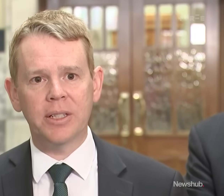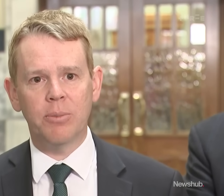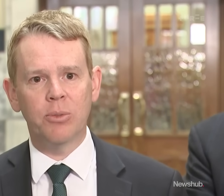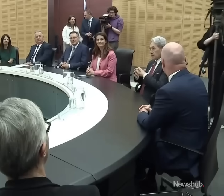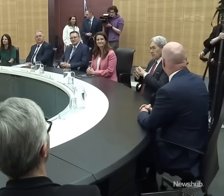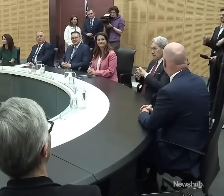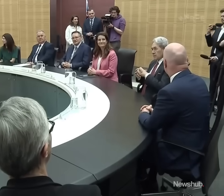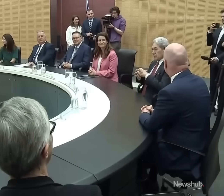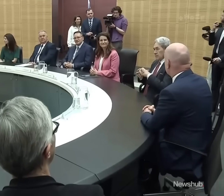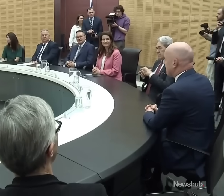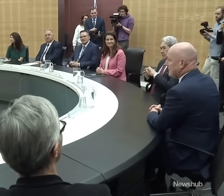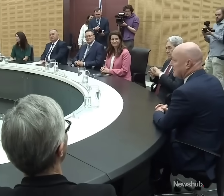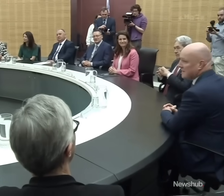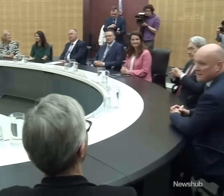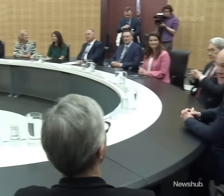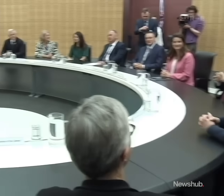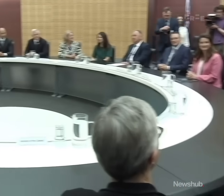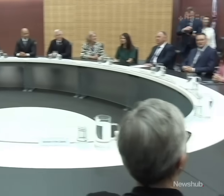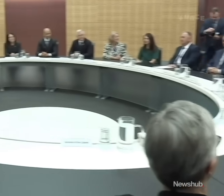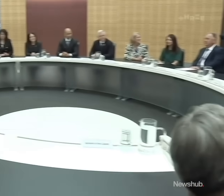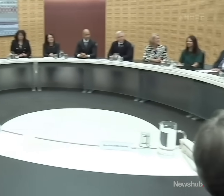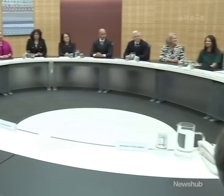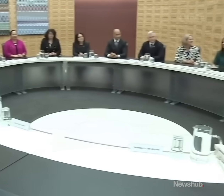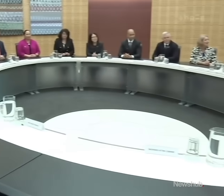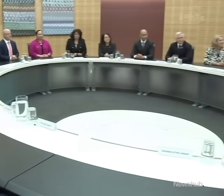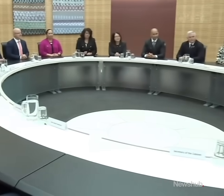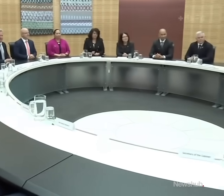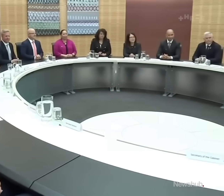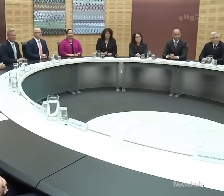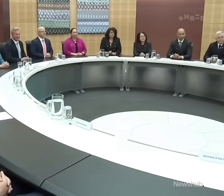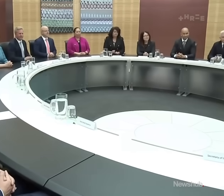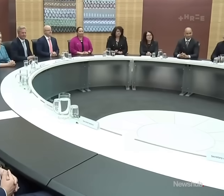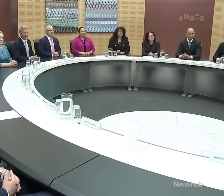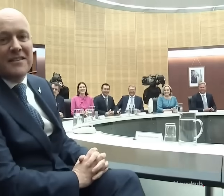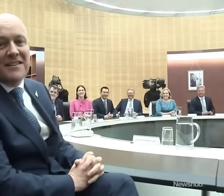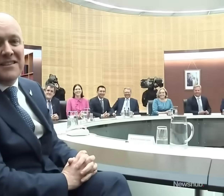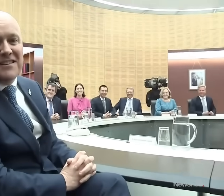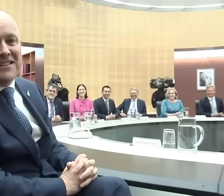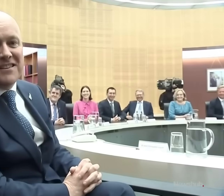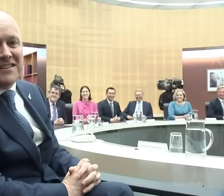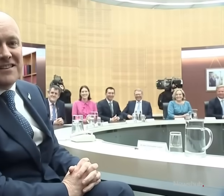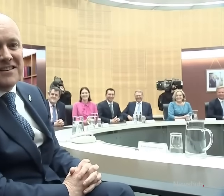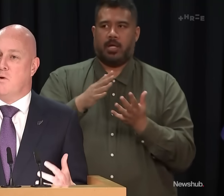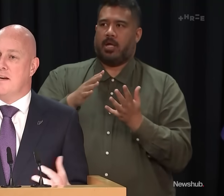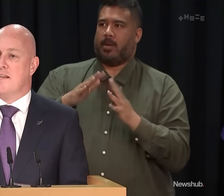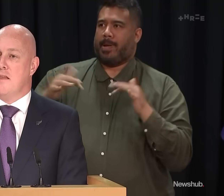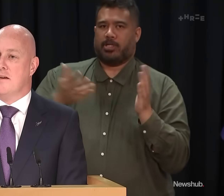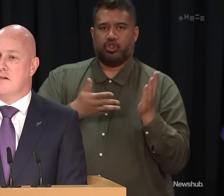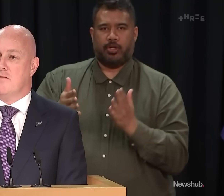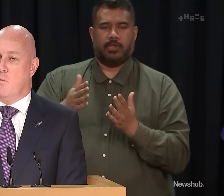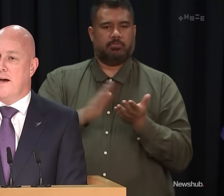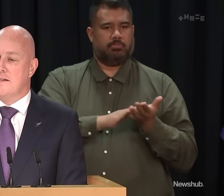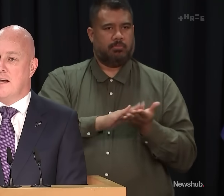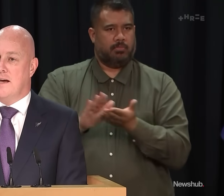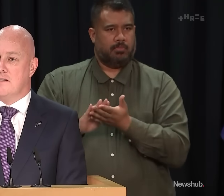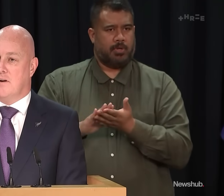are unacceptable. Choosing not to set an expectation of his cabinet, rather telling the public to adjust their expectations. We're going to say things in